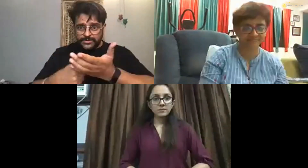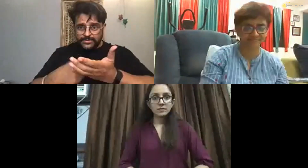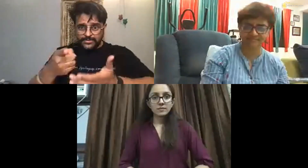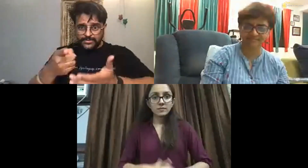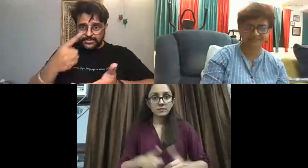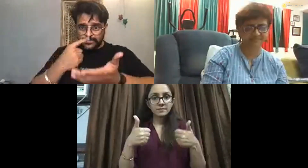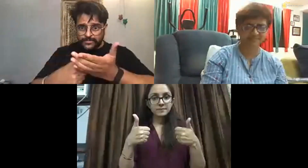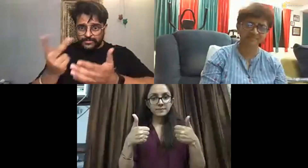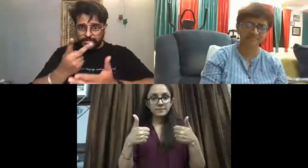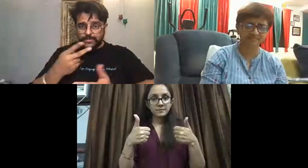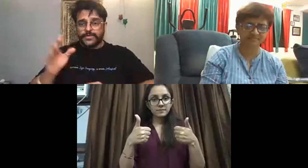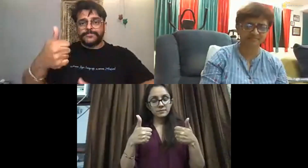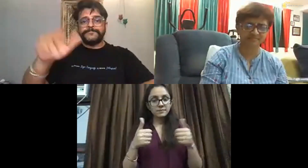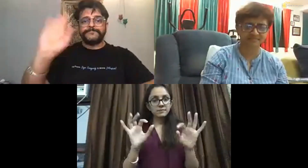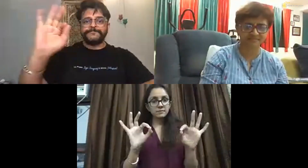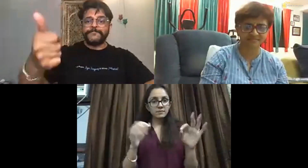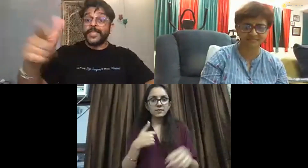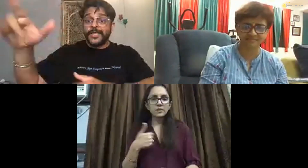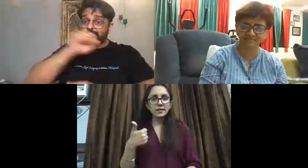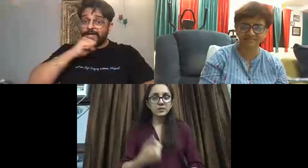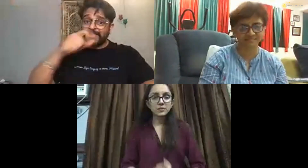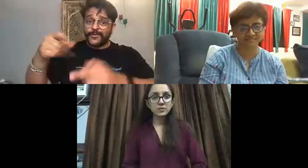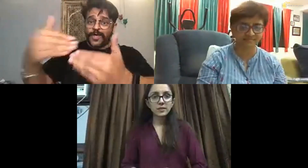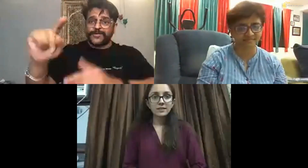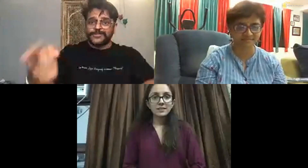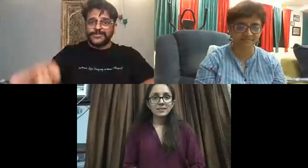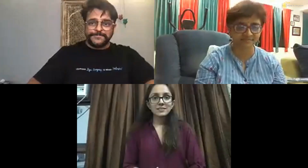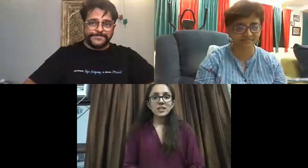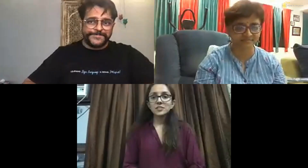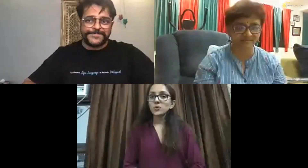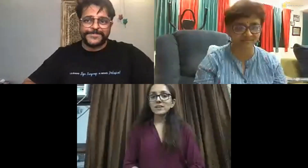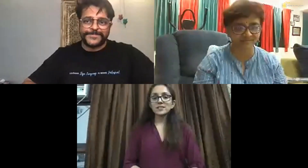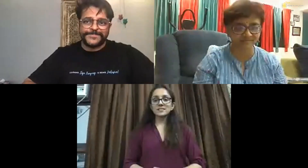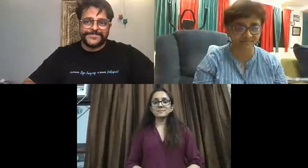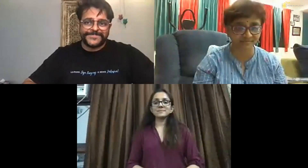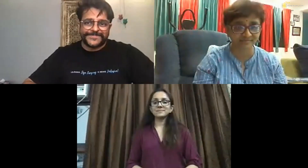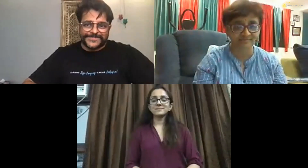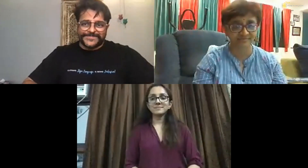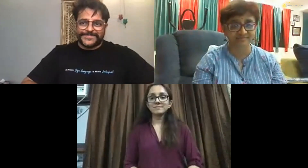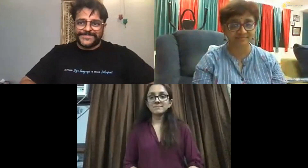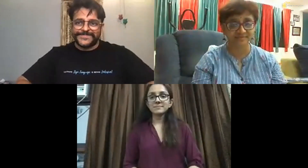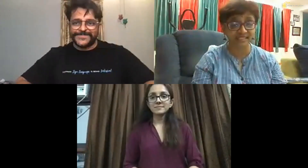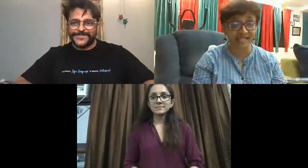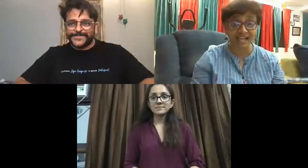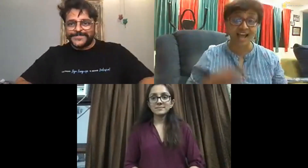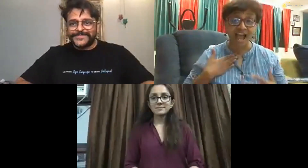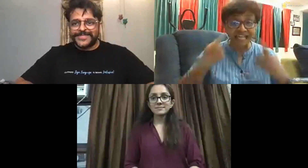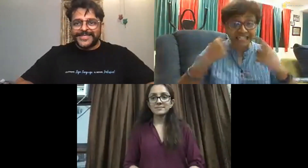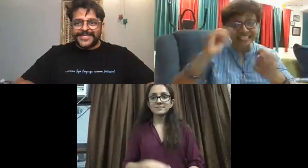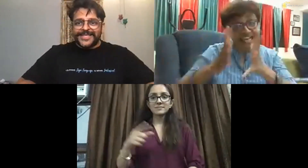I'll sign for Shanti. No? So I'll do it. It's okay. Shanti, you go ahead first.